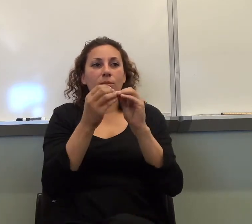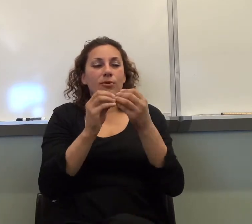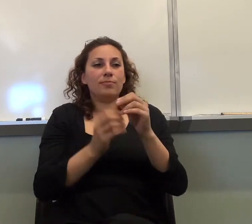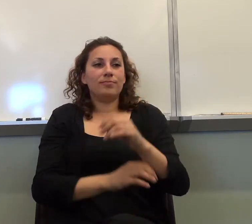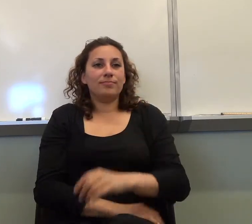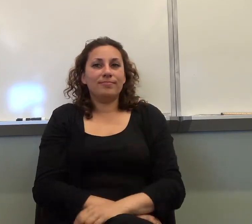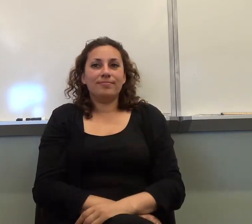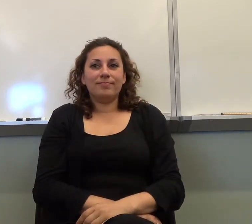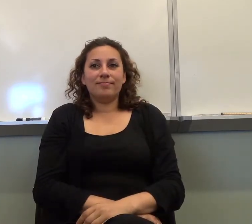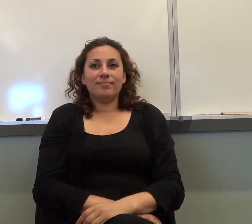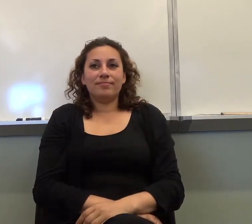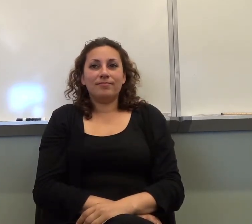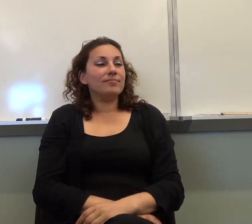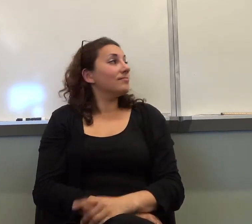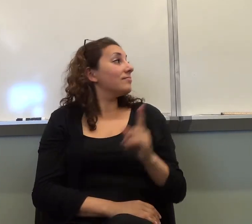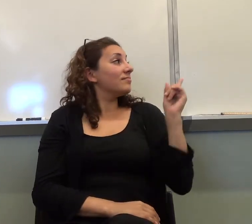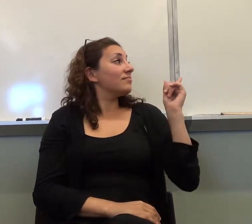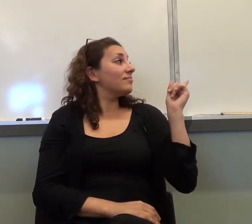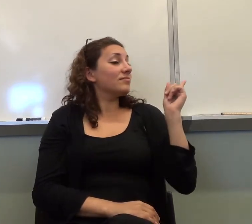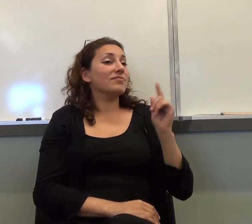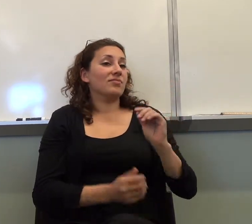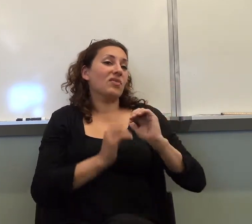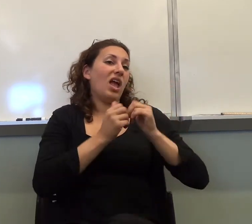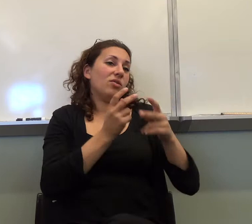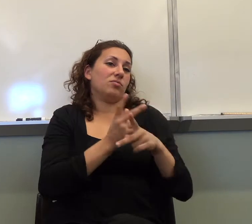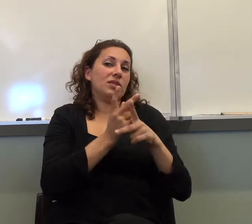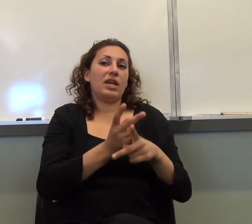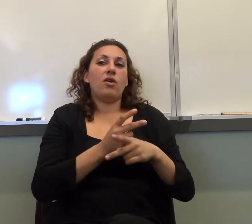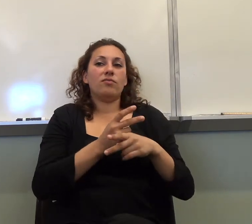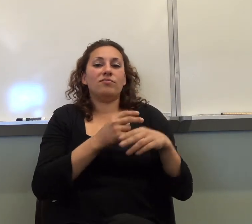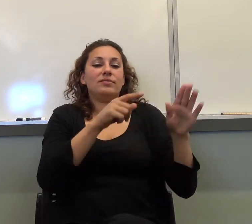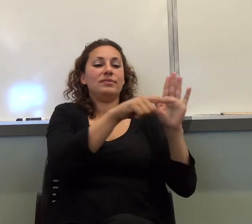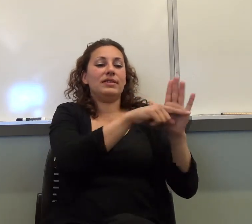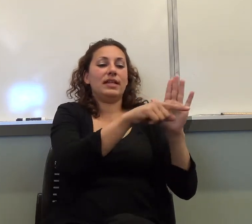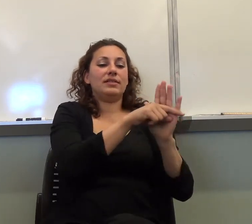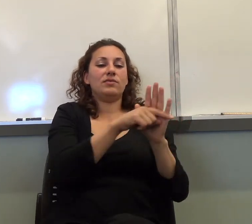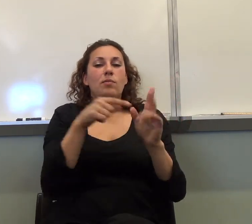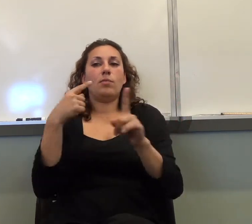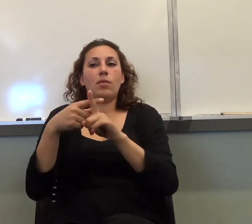So this is how you deal with negatives and positives in multiplication.